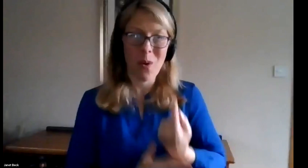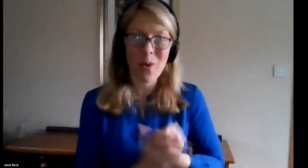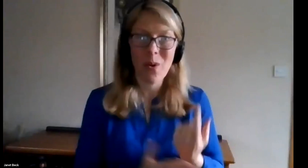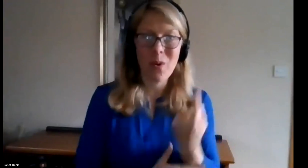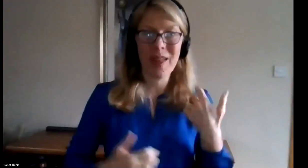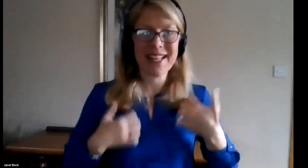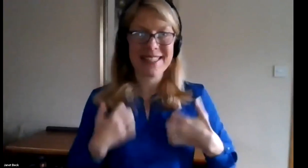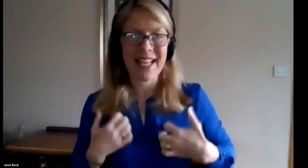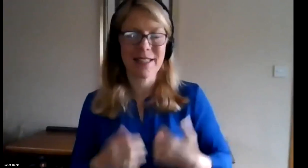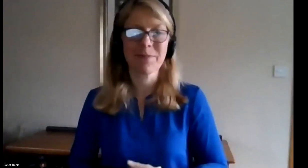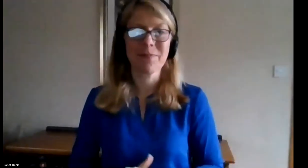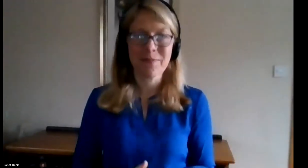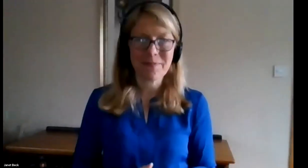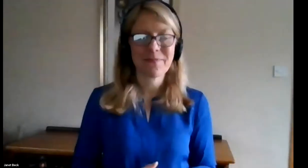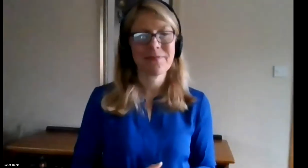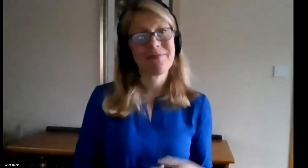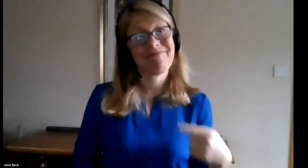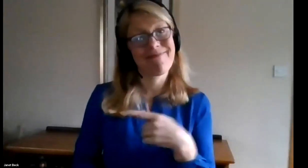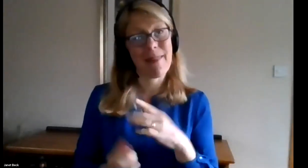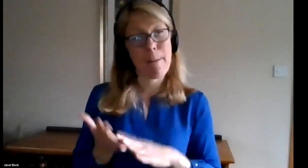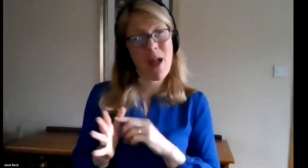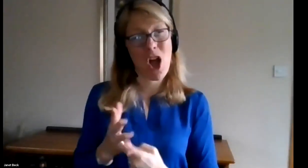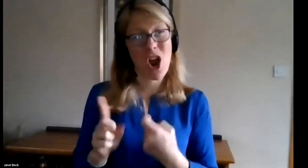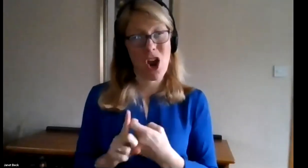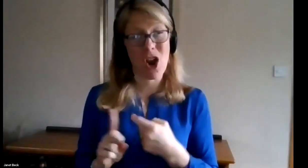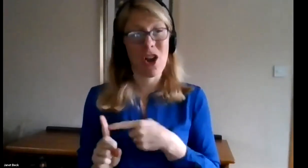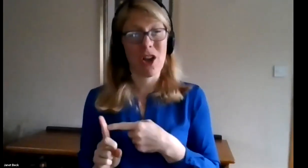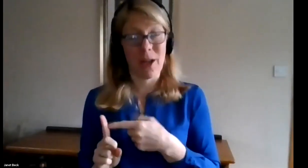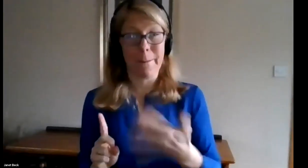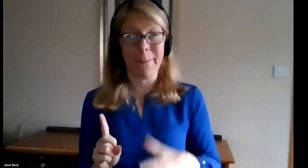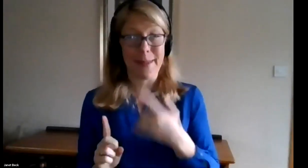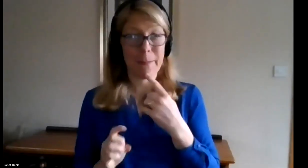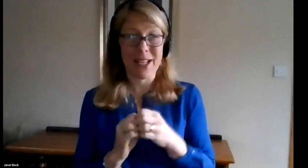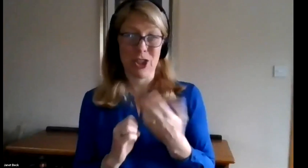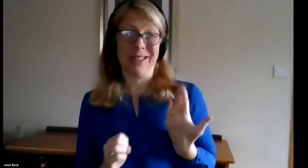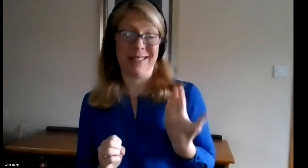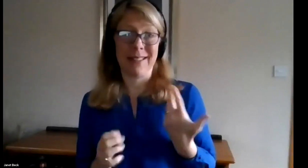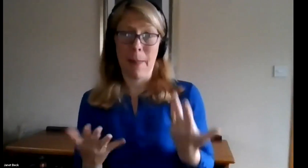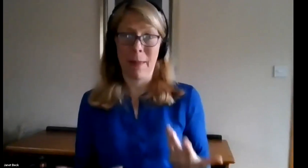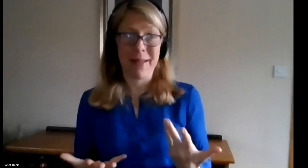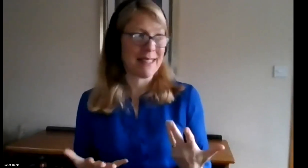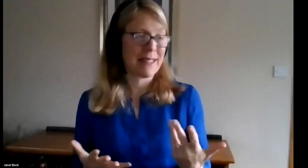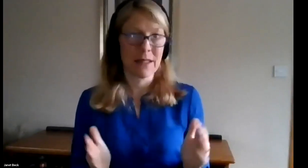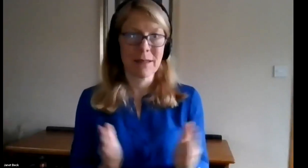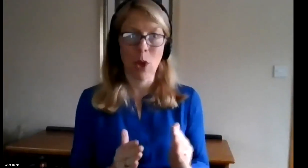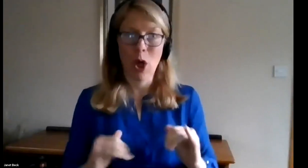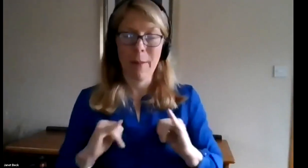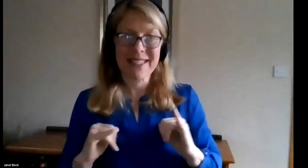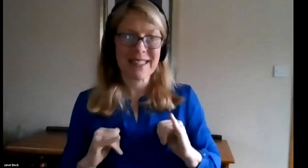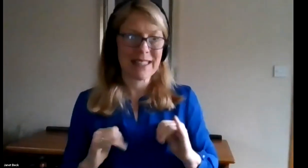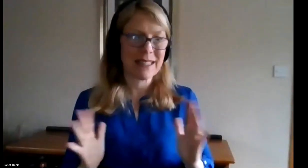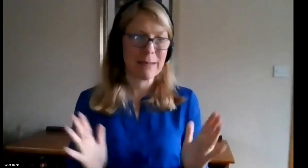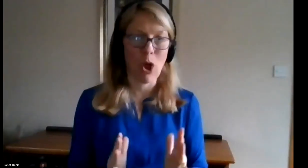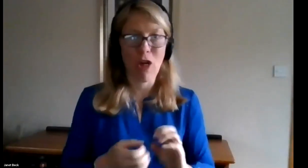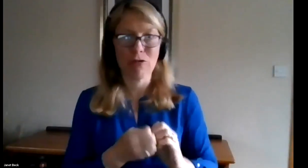and for example, Mark also mentioned, especially right now, the small businesses or small creative